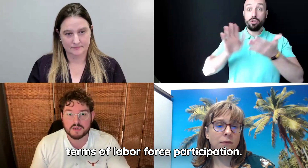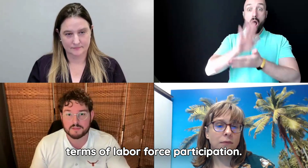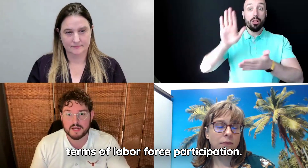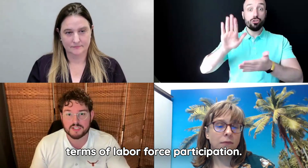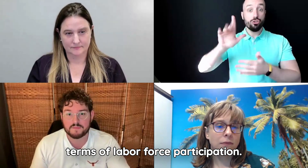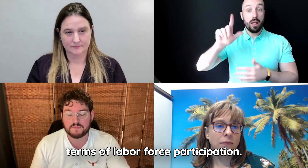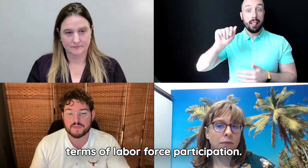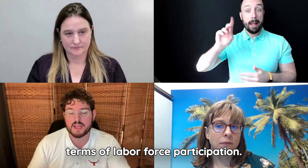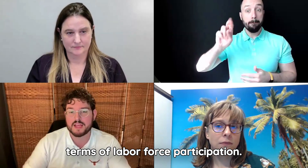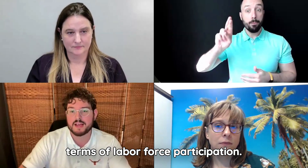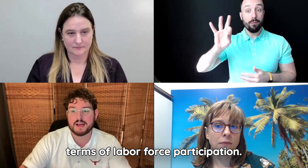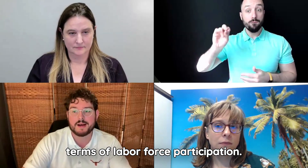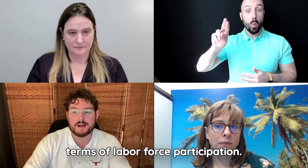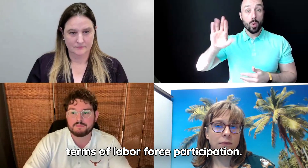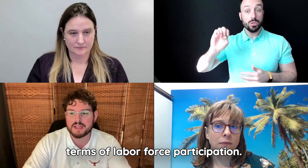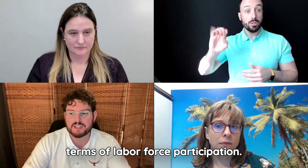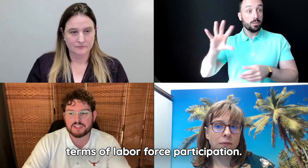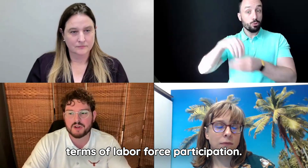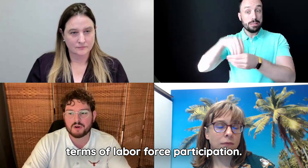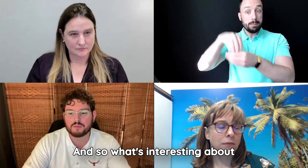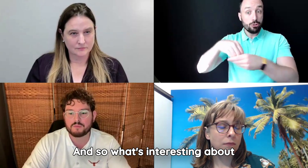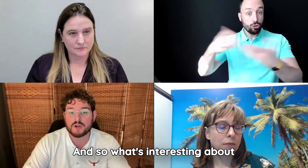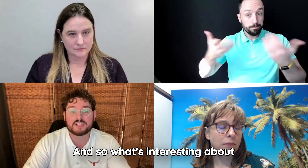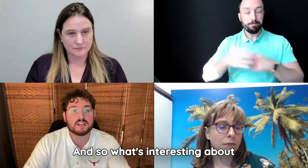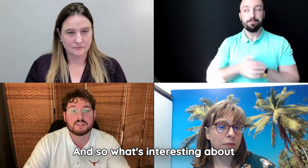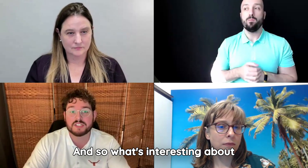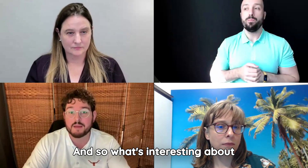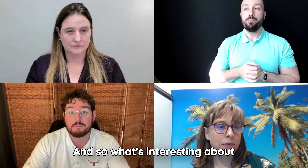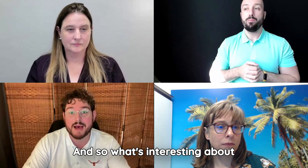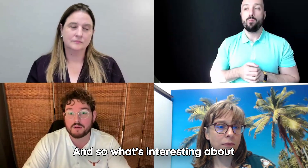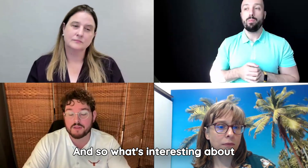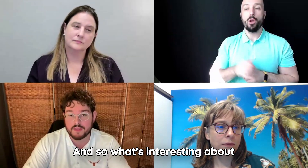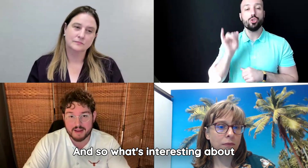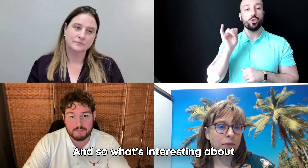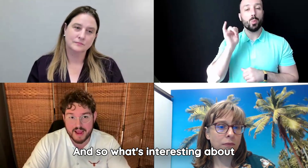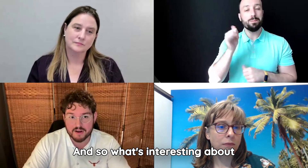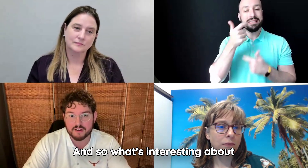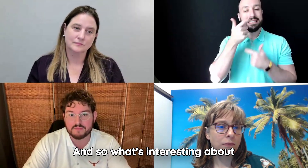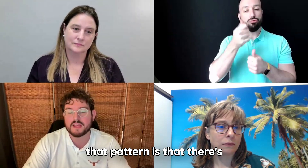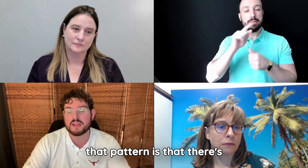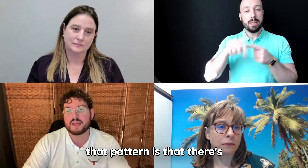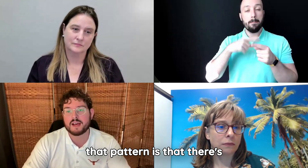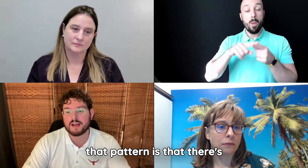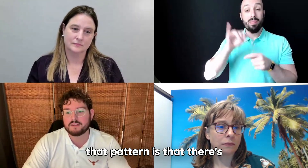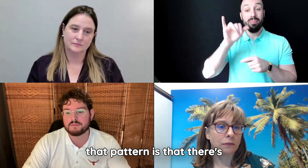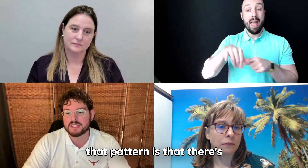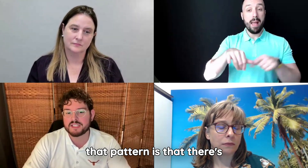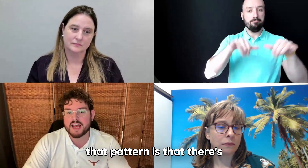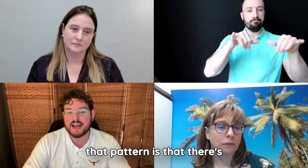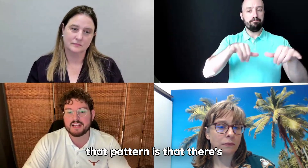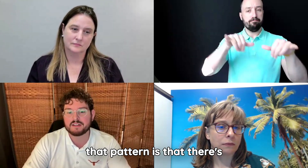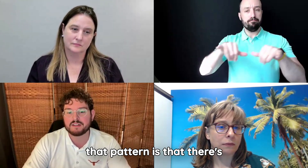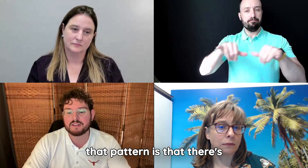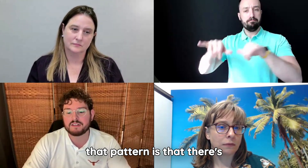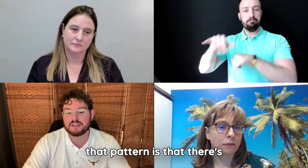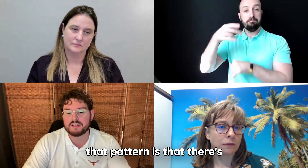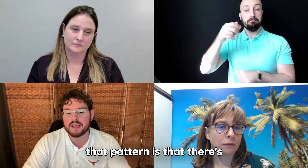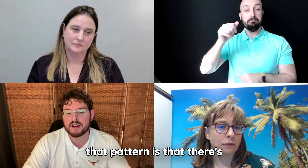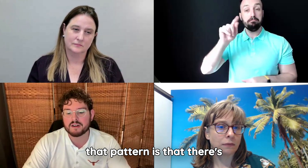force participation. And so what's interesting about that pattern is